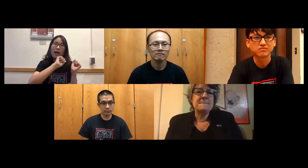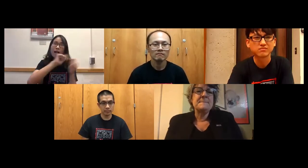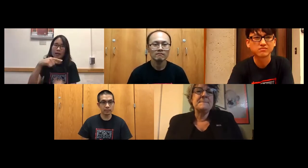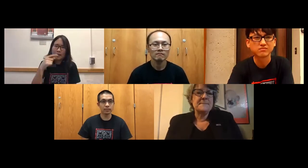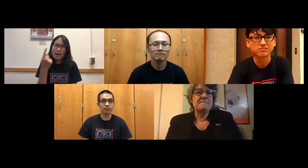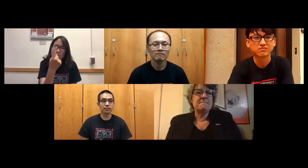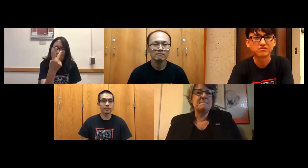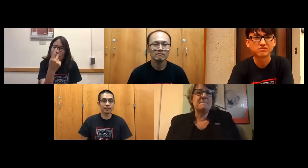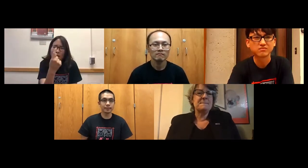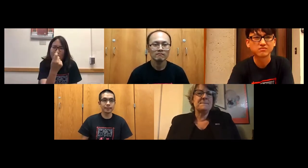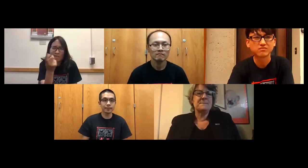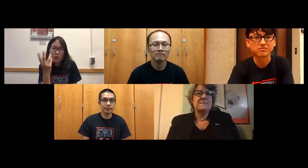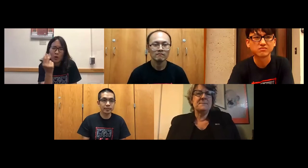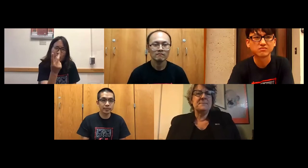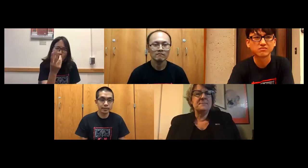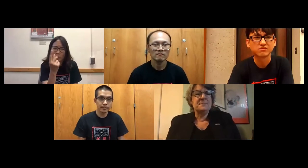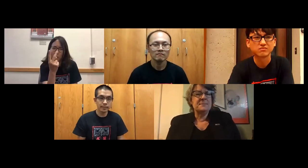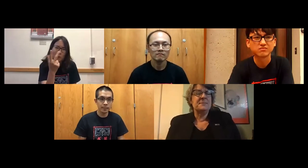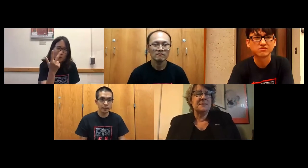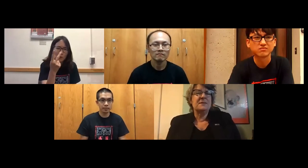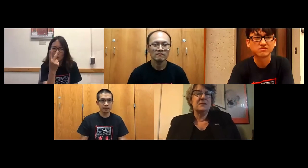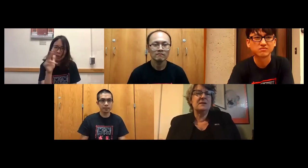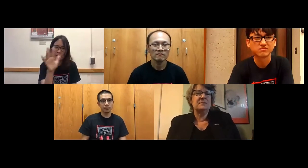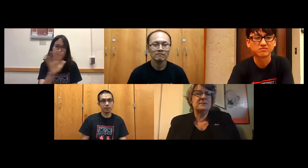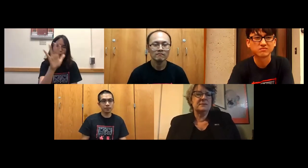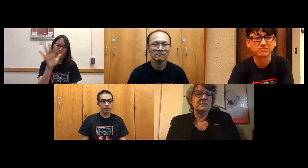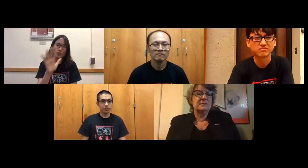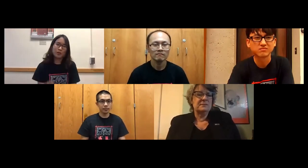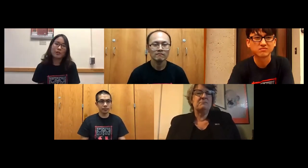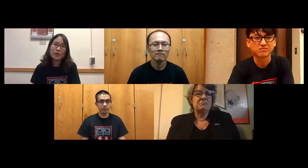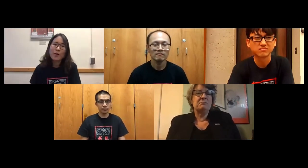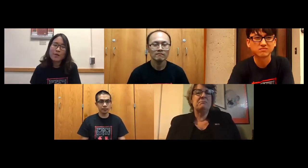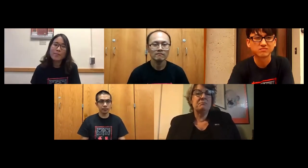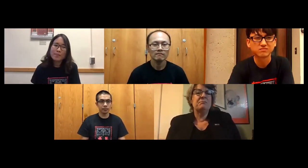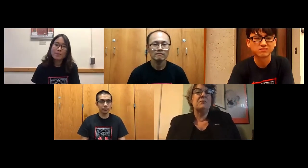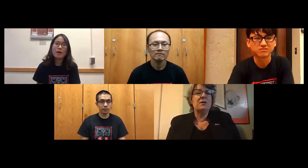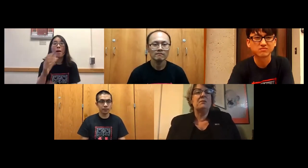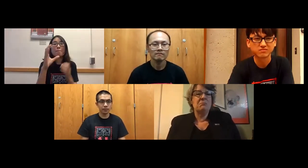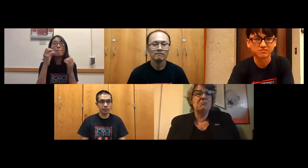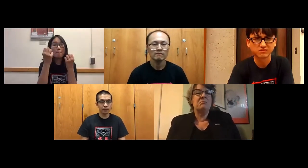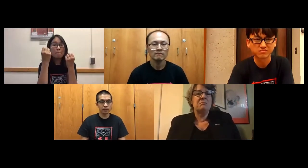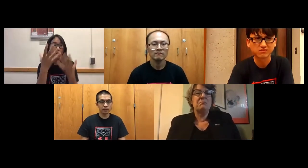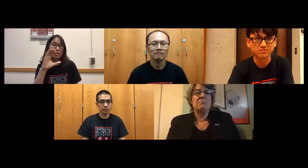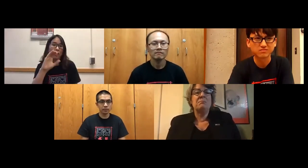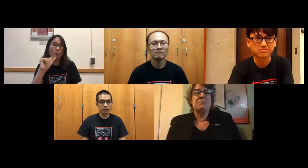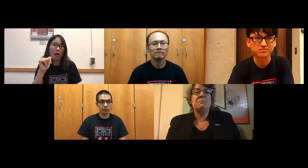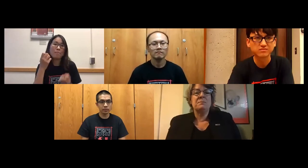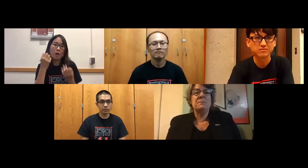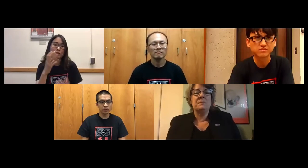No, well, I think maybe one or two, maybe three in my entire childhood growing up.